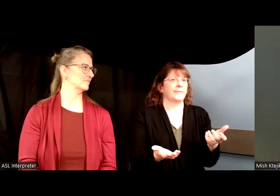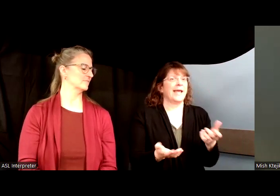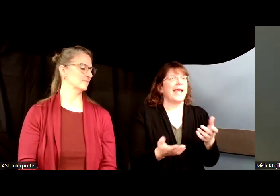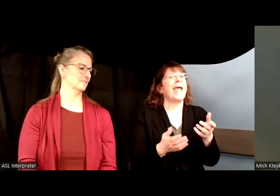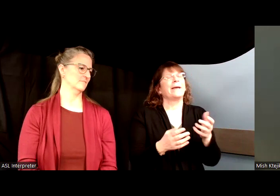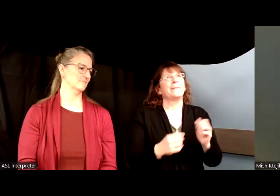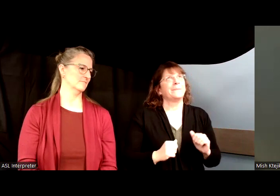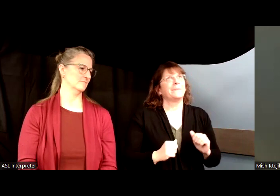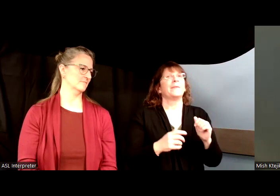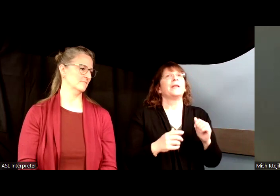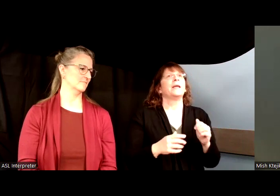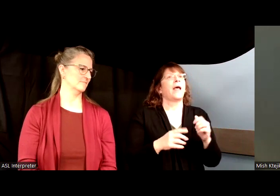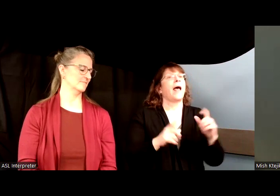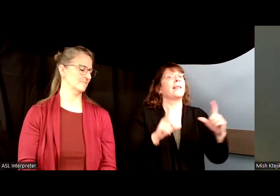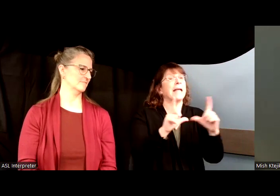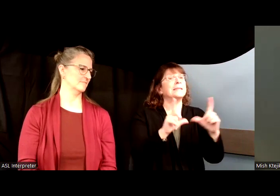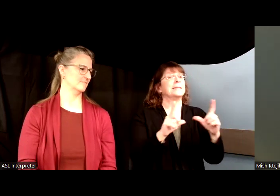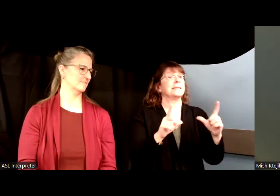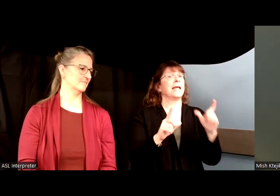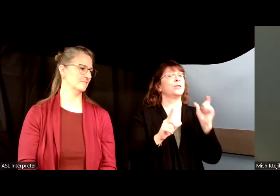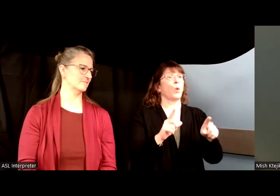It's not.